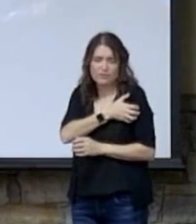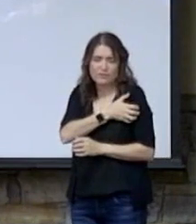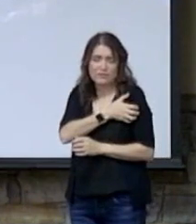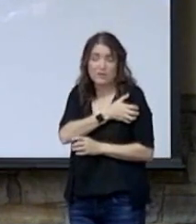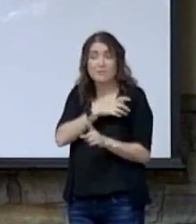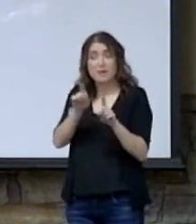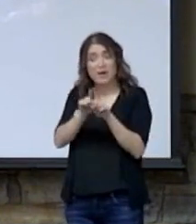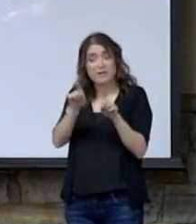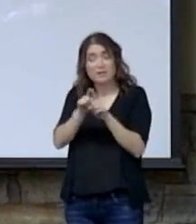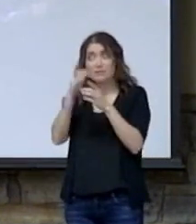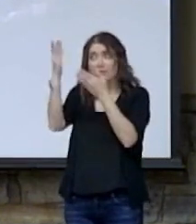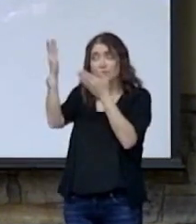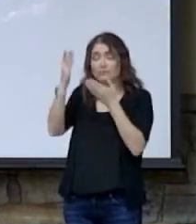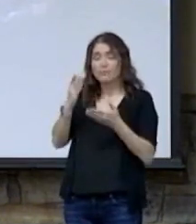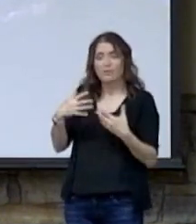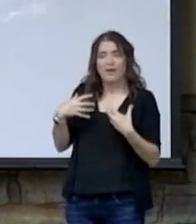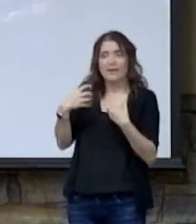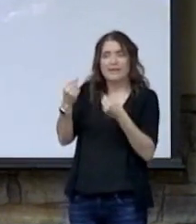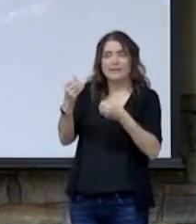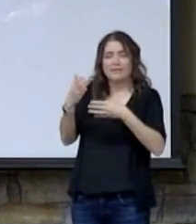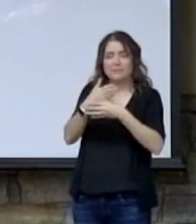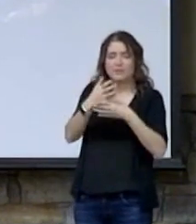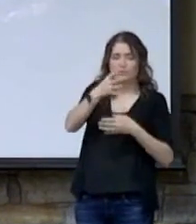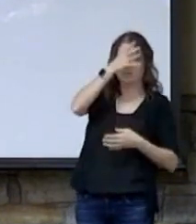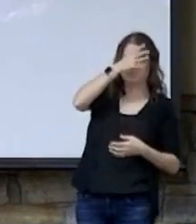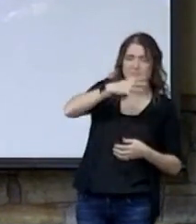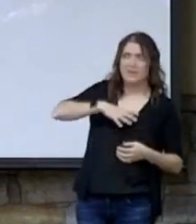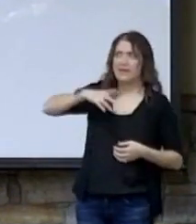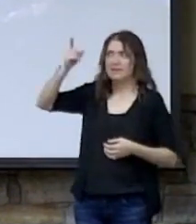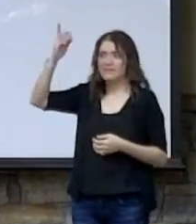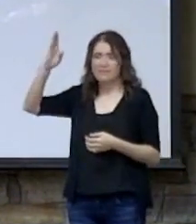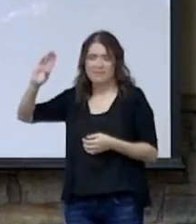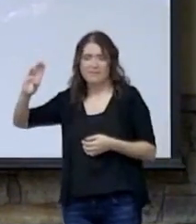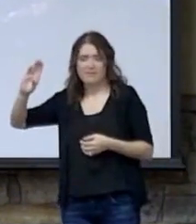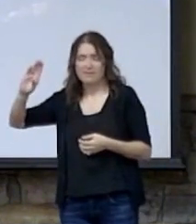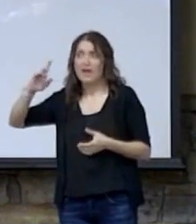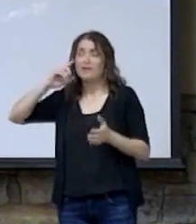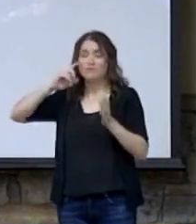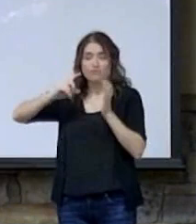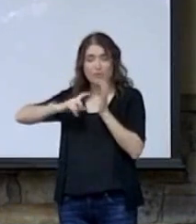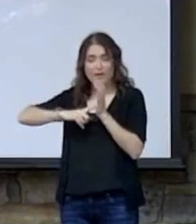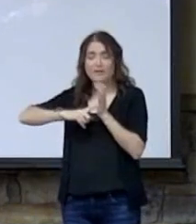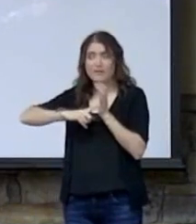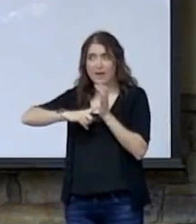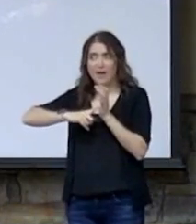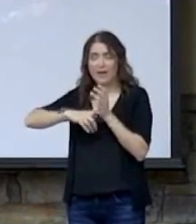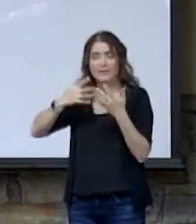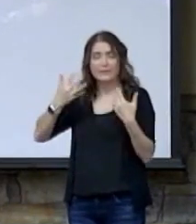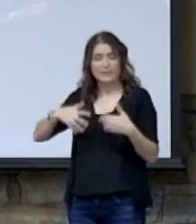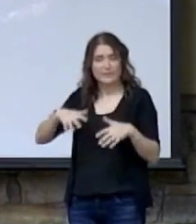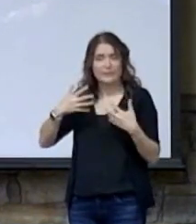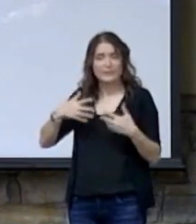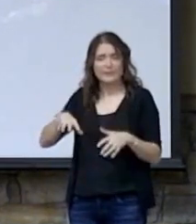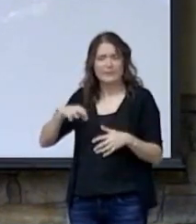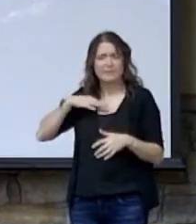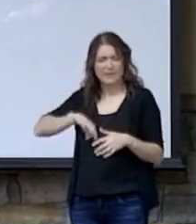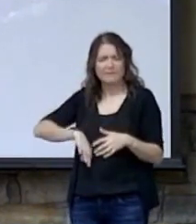God. And David recognized the incredible benefit of healing that God could